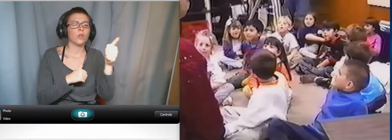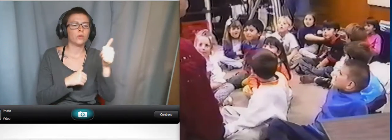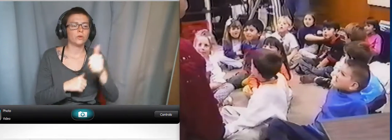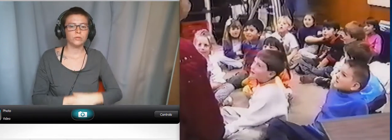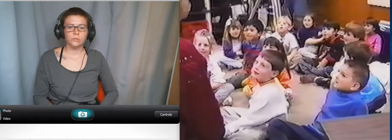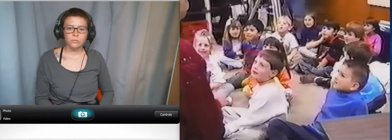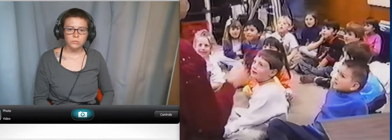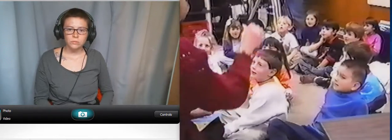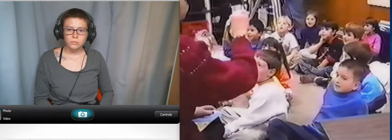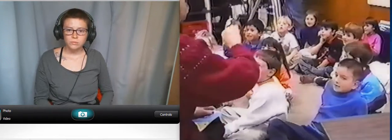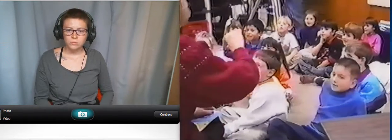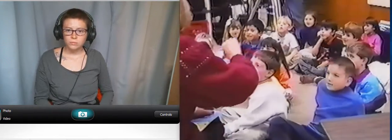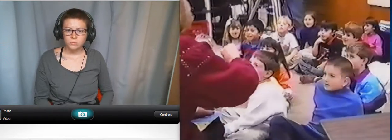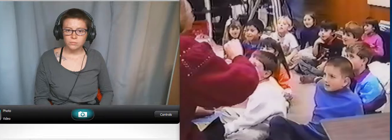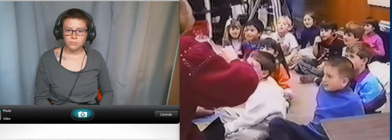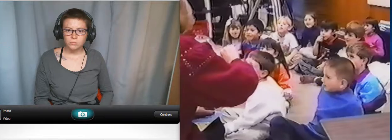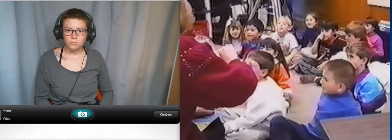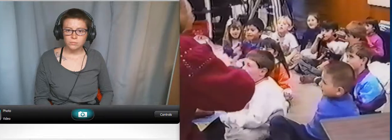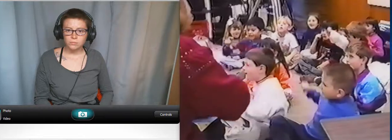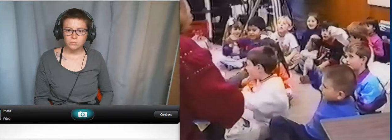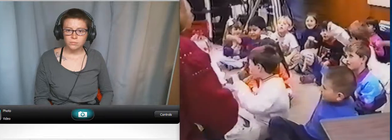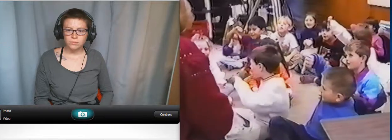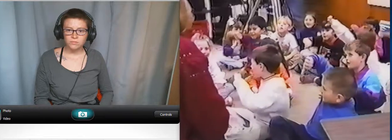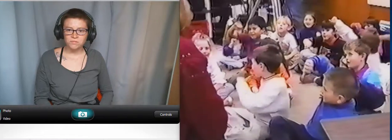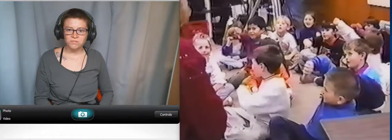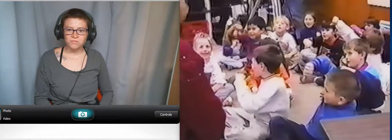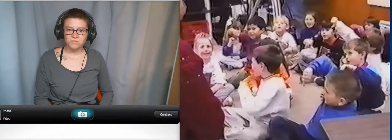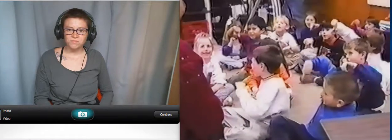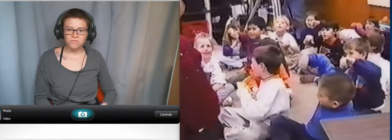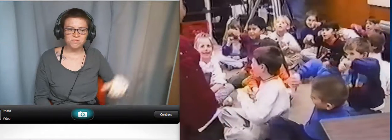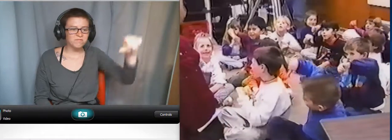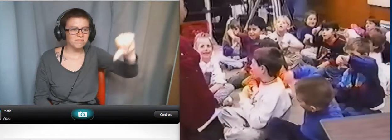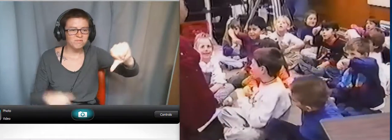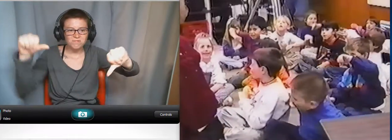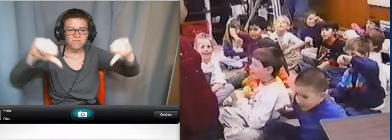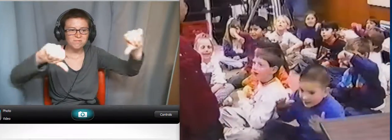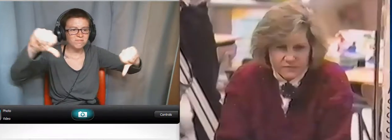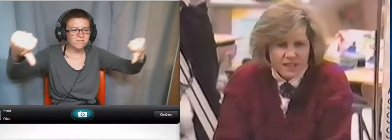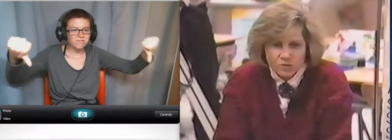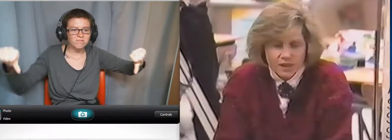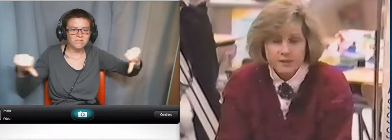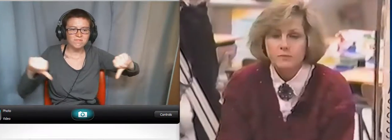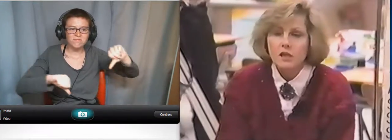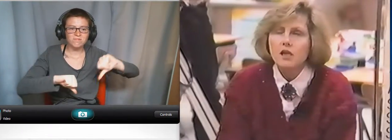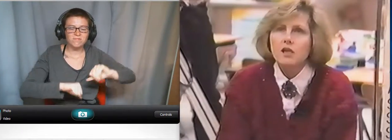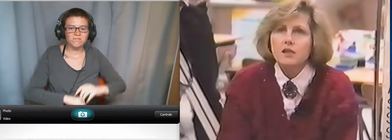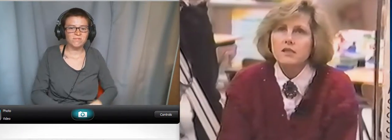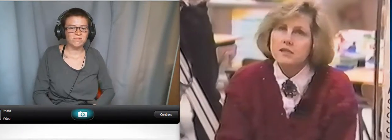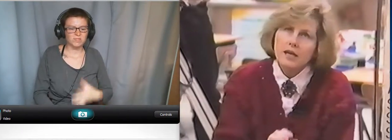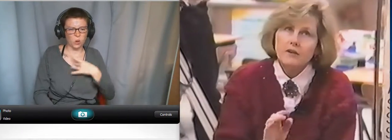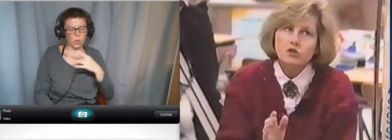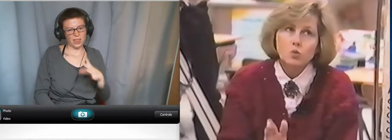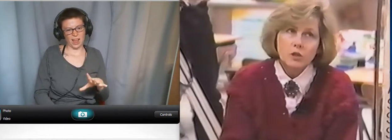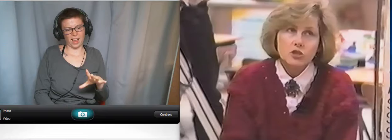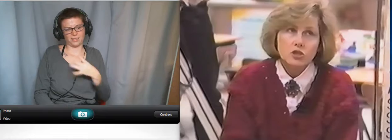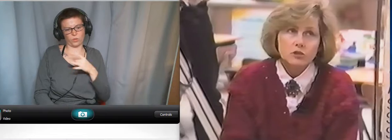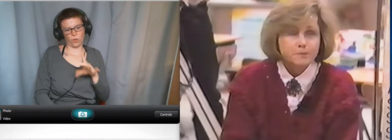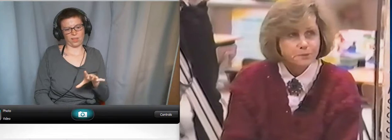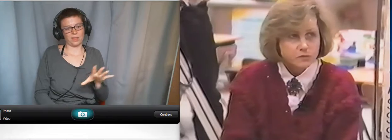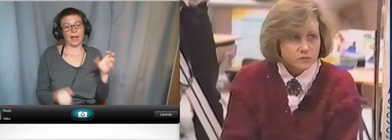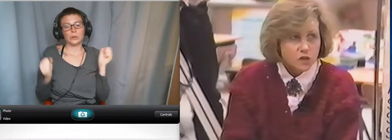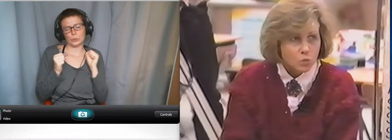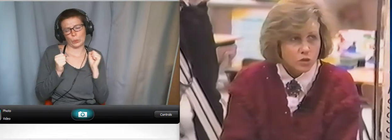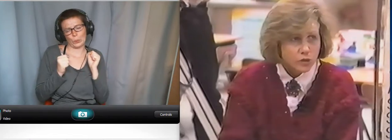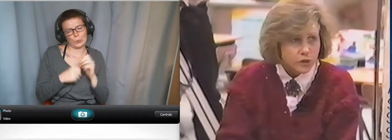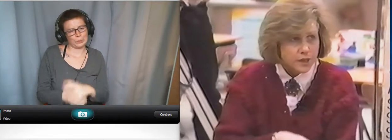I agree. Thumbs down to winter. I don't like winter either. It's cold. I don't like it. Let's see. After